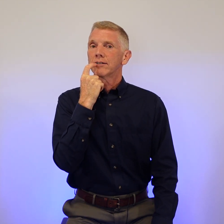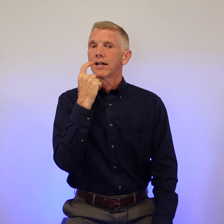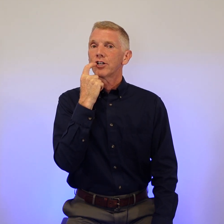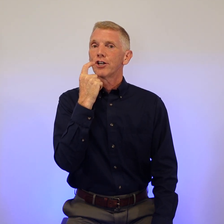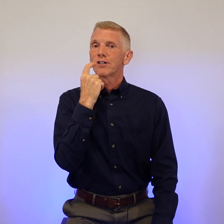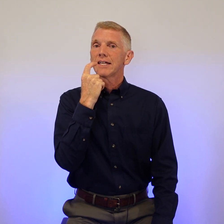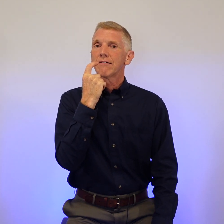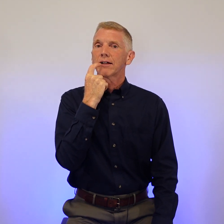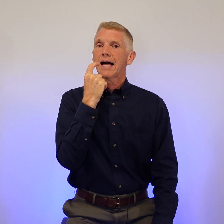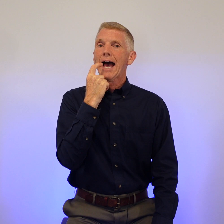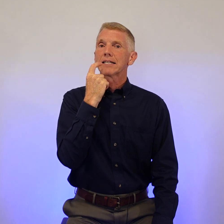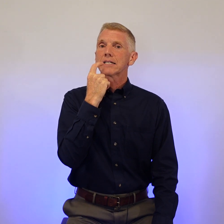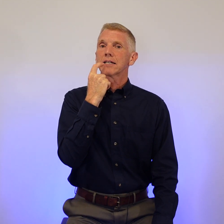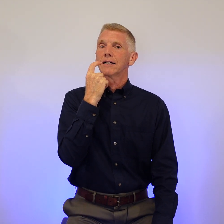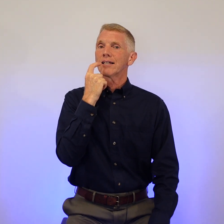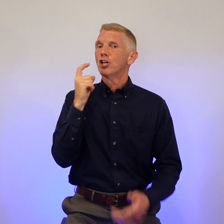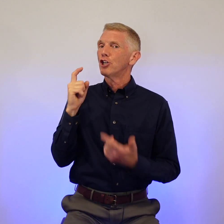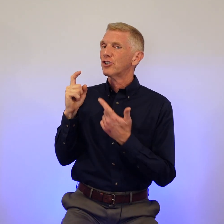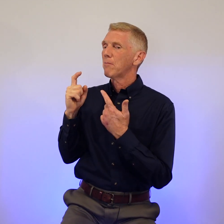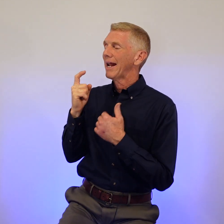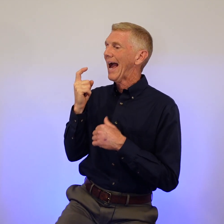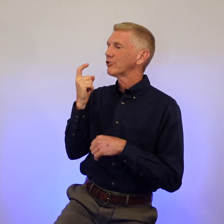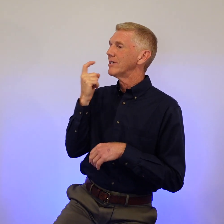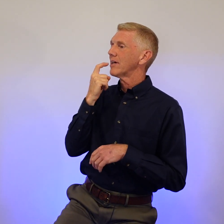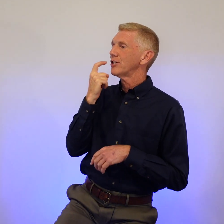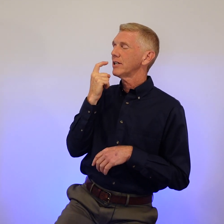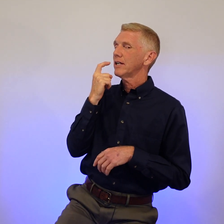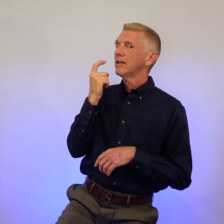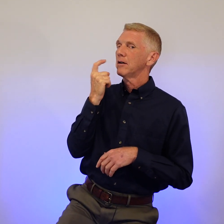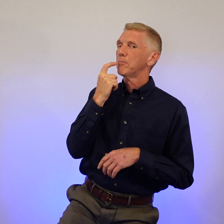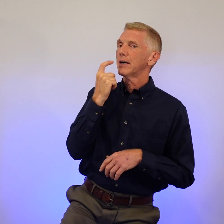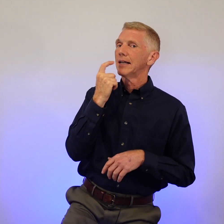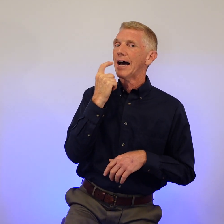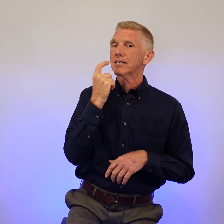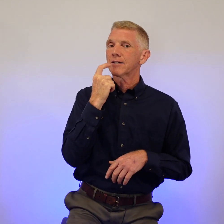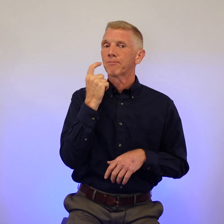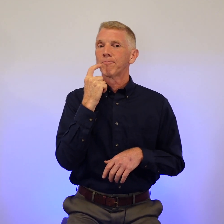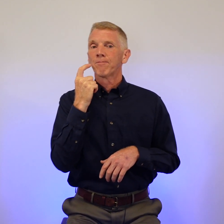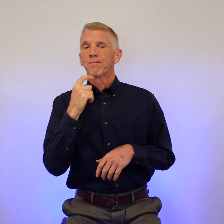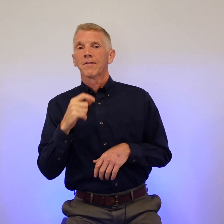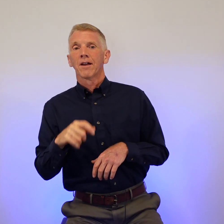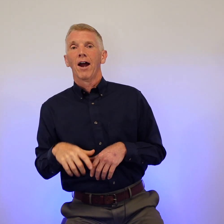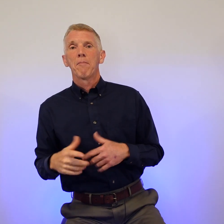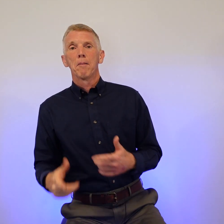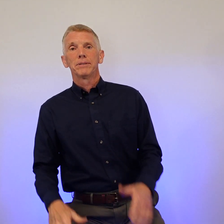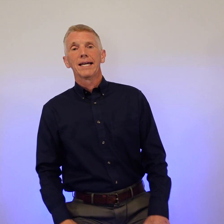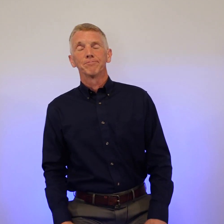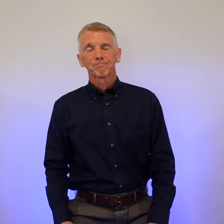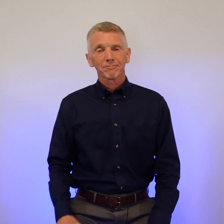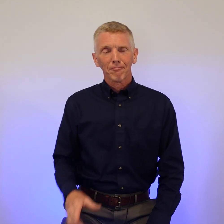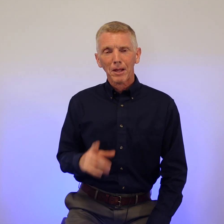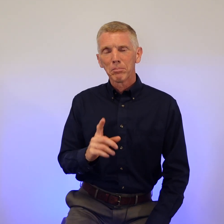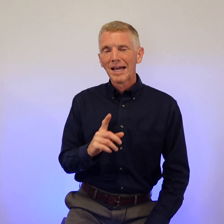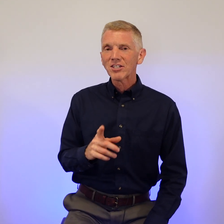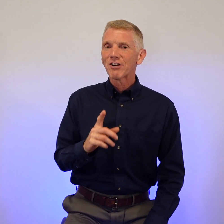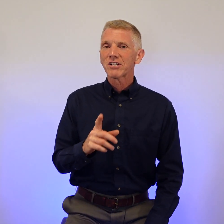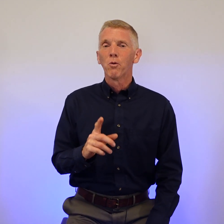touching your teeth. Glass. Glass. You'll see I'm not actually touching it, but glass. All right, how about plate? A plate's an interesting one.